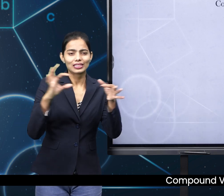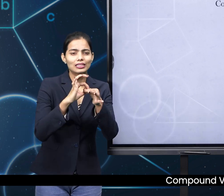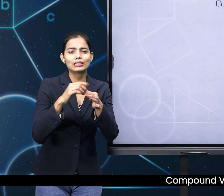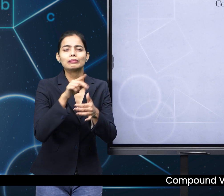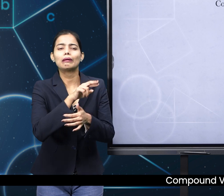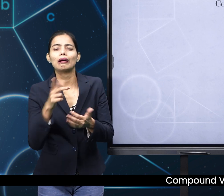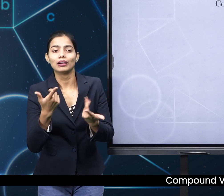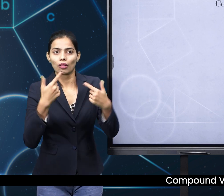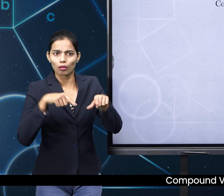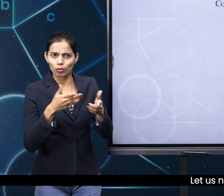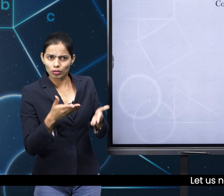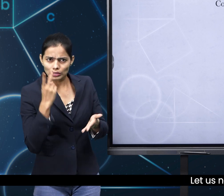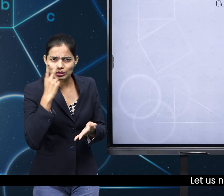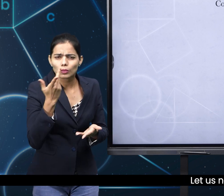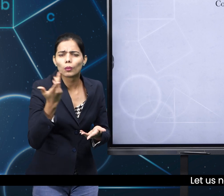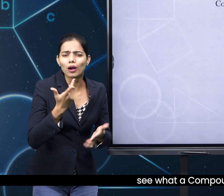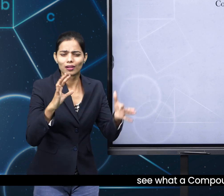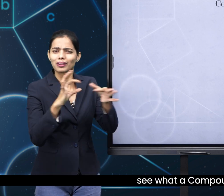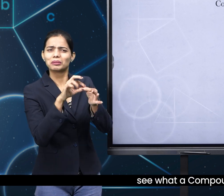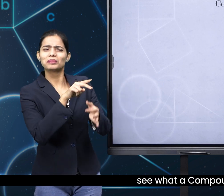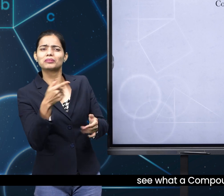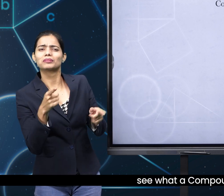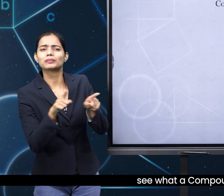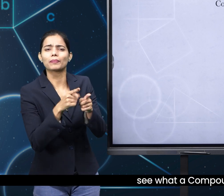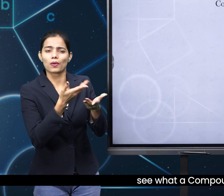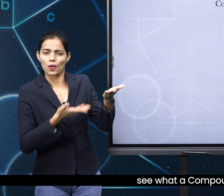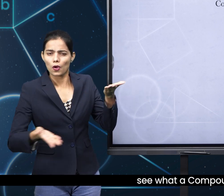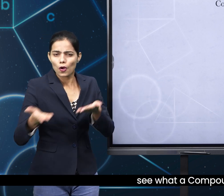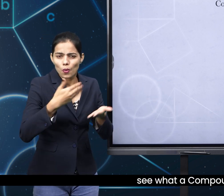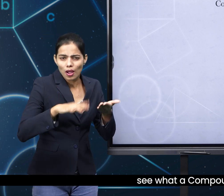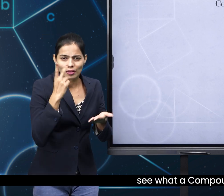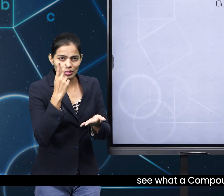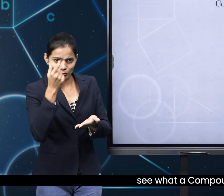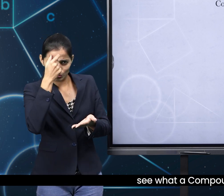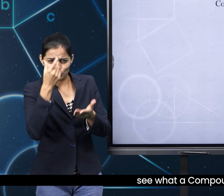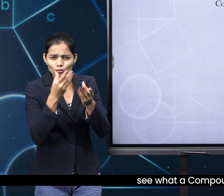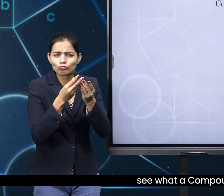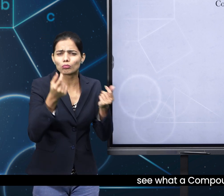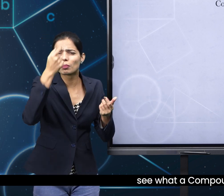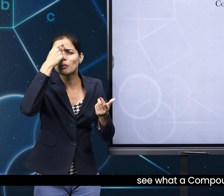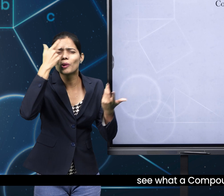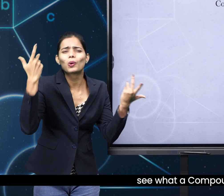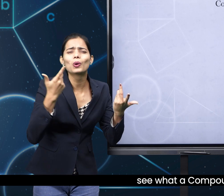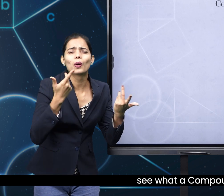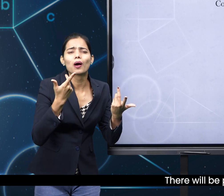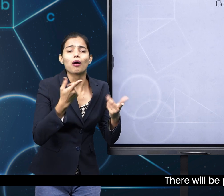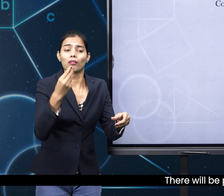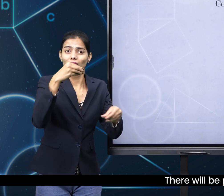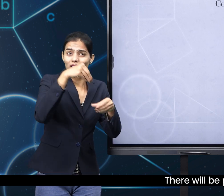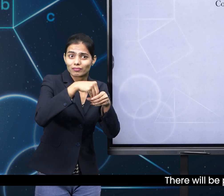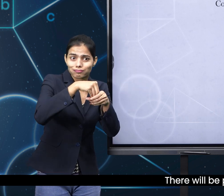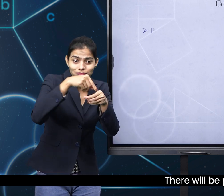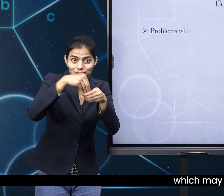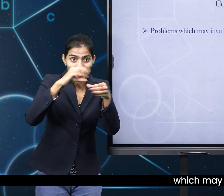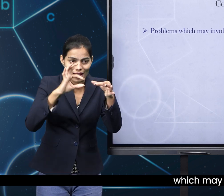Compound variation. Let's now see what a compound variation is. There will